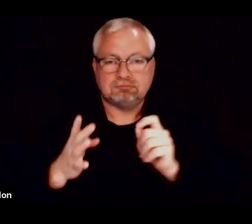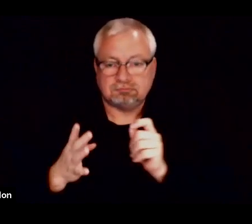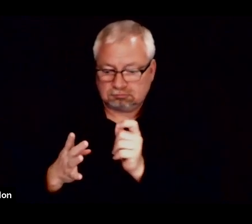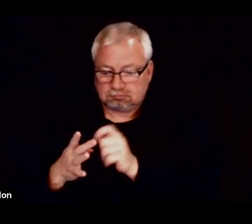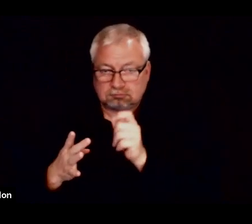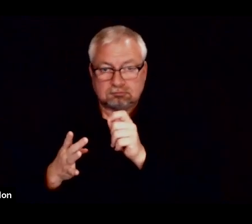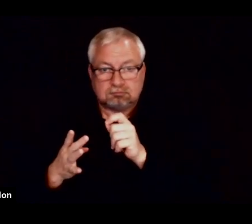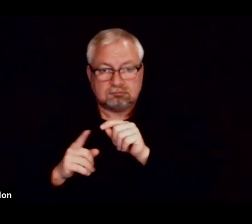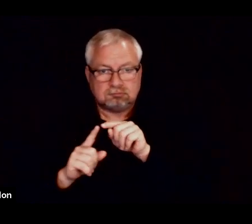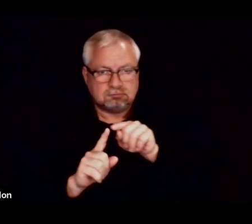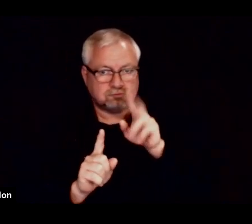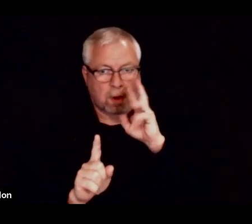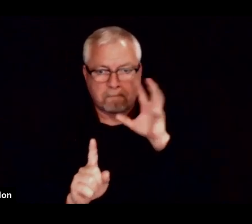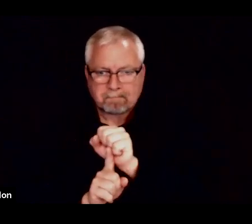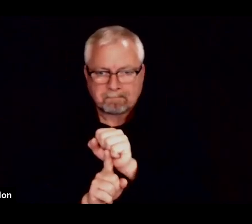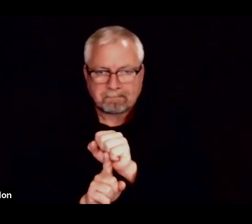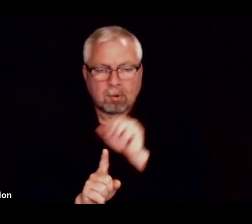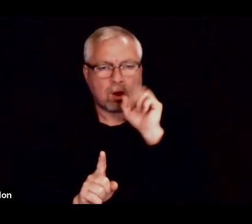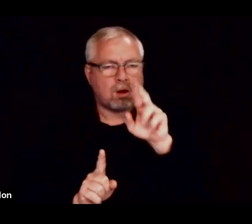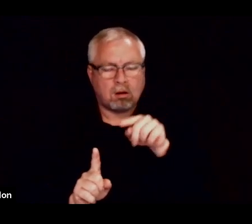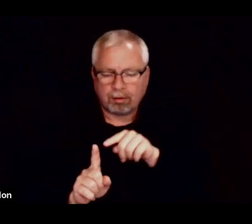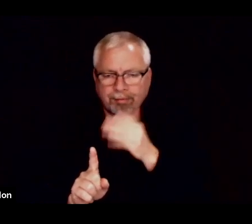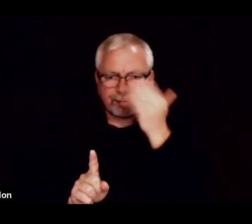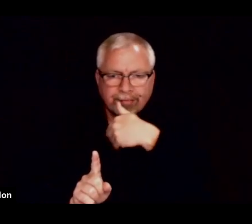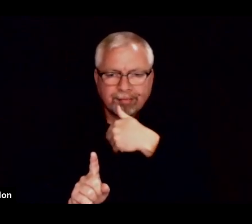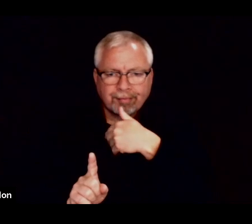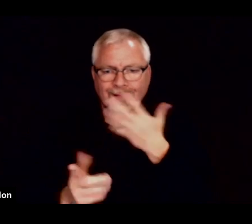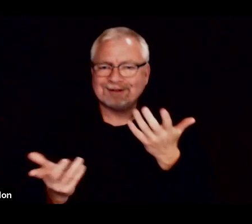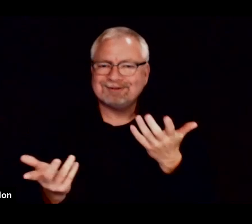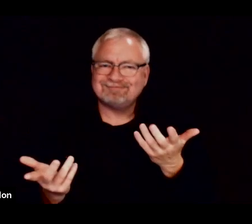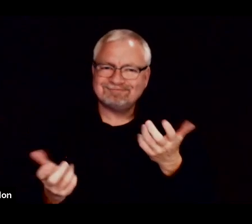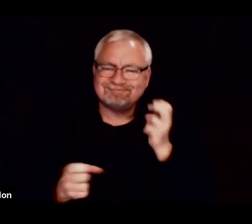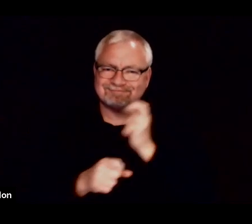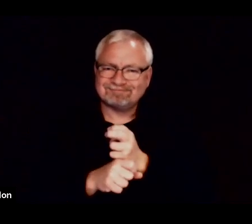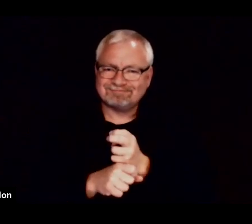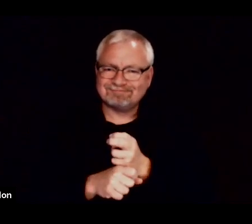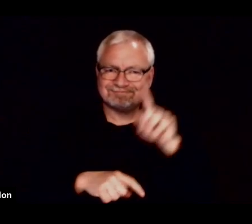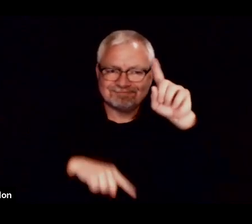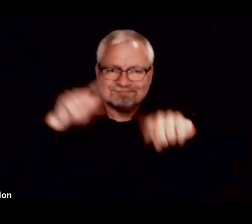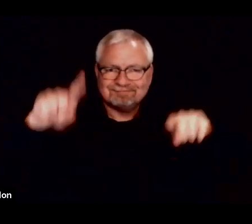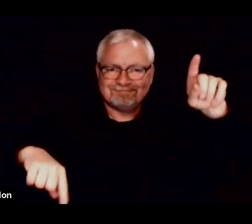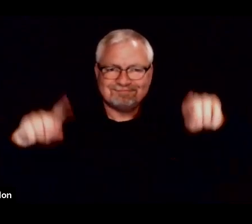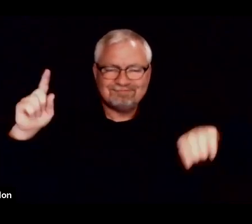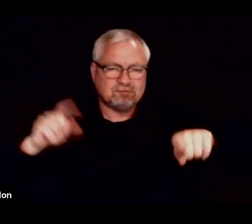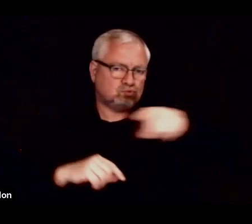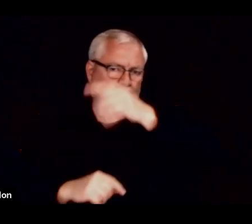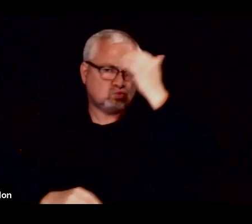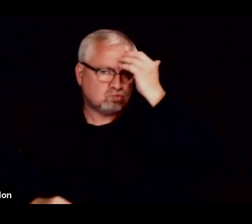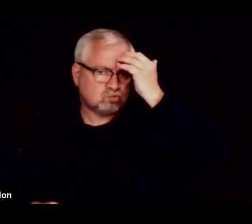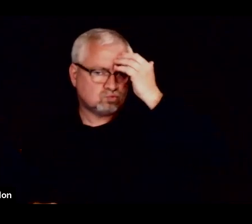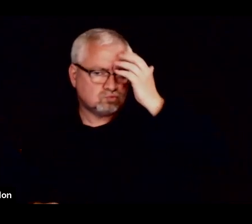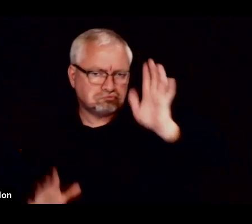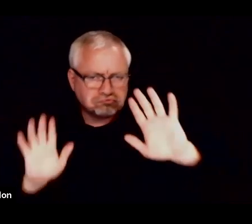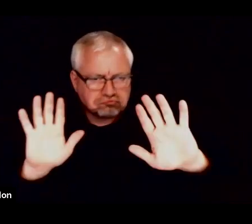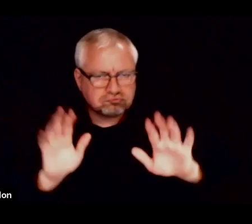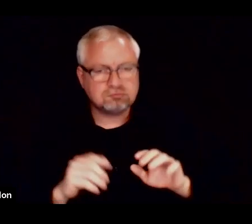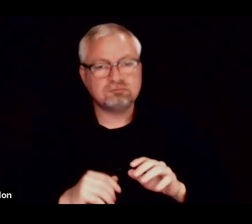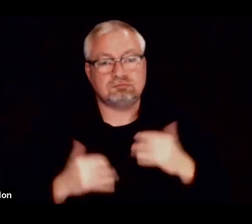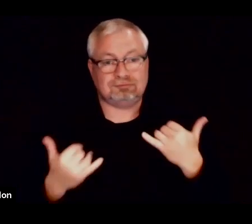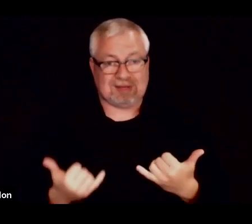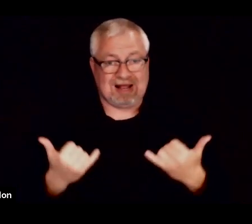that you're interested in measuring. As you know, the state is partnering with